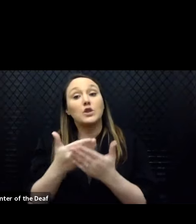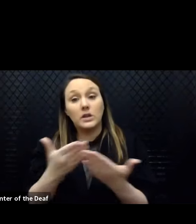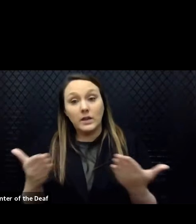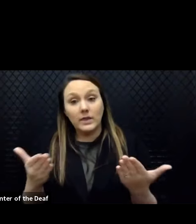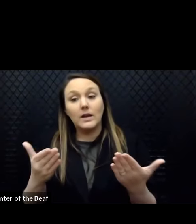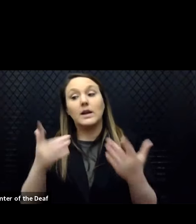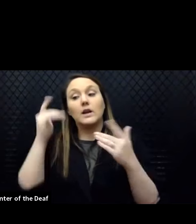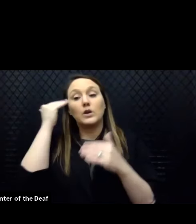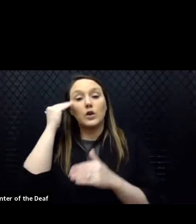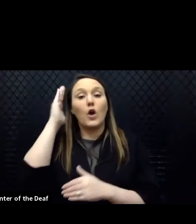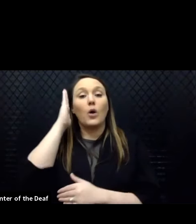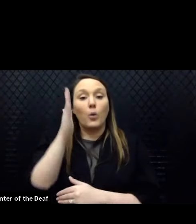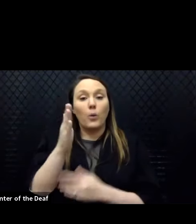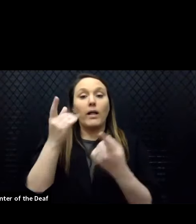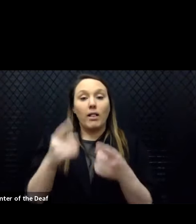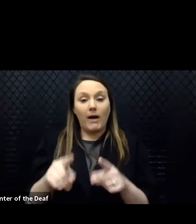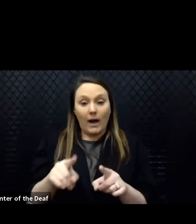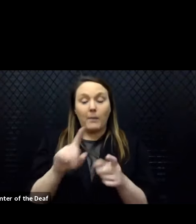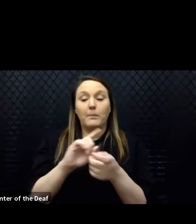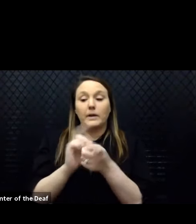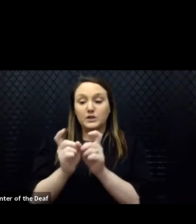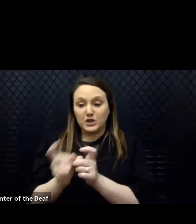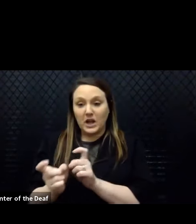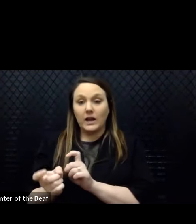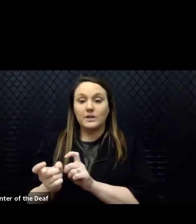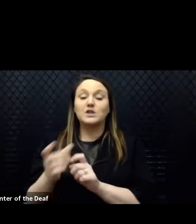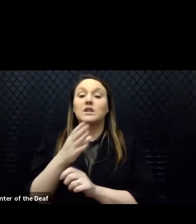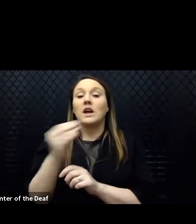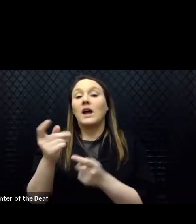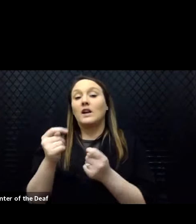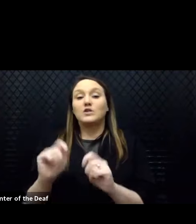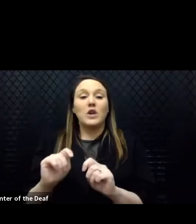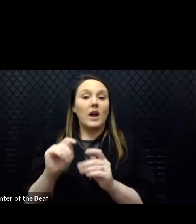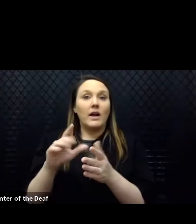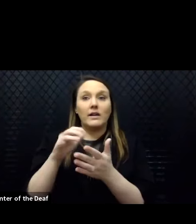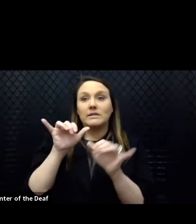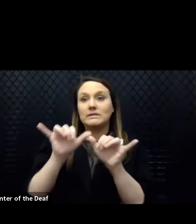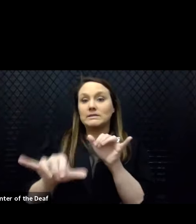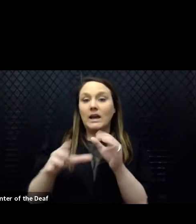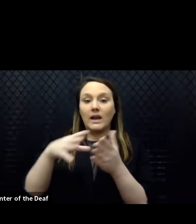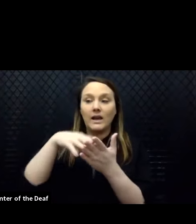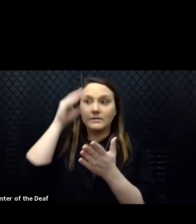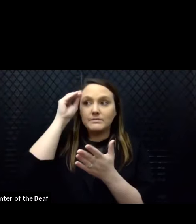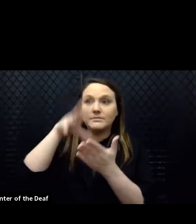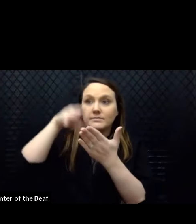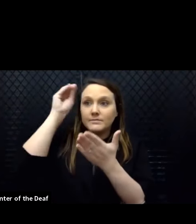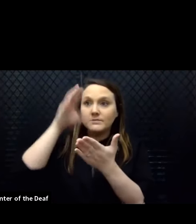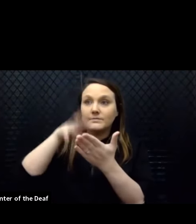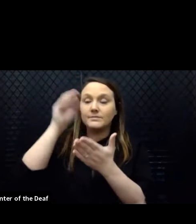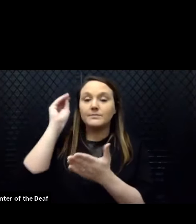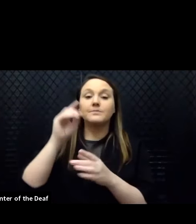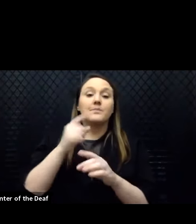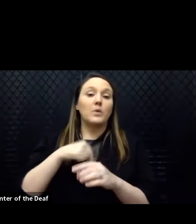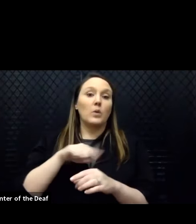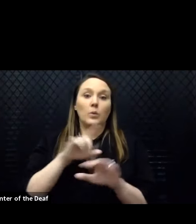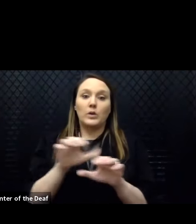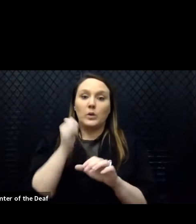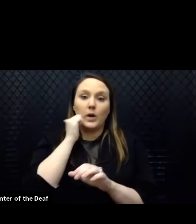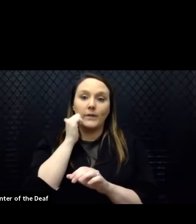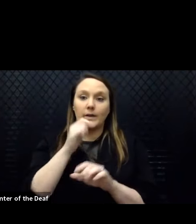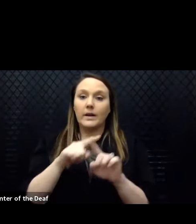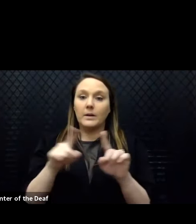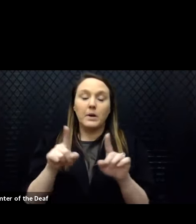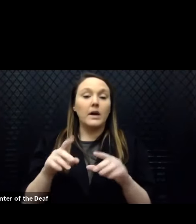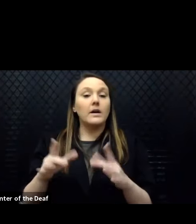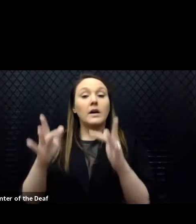be happening is a good thing. And then just try your best to stay informed. And it's hard, believe me, we're doing it every day, but go to the CDC's